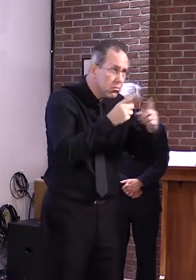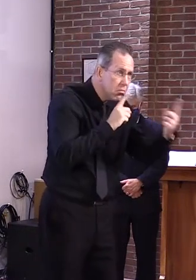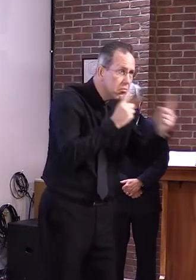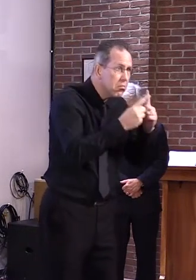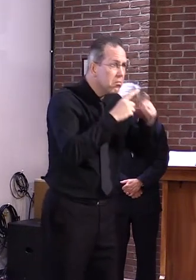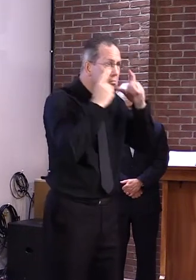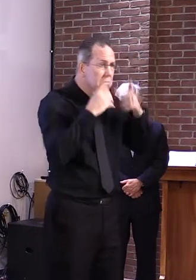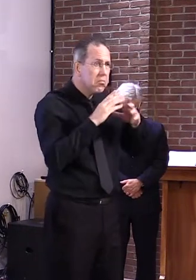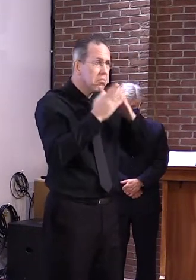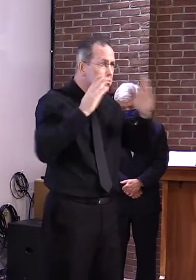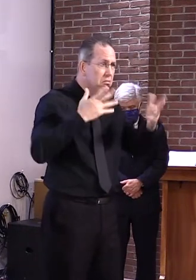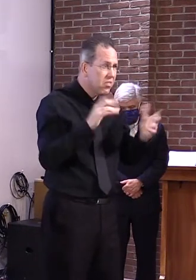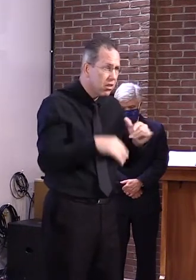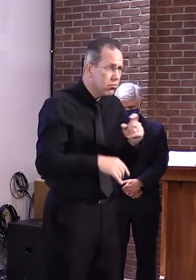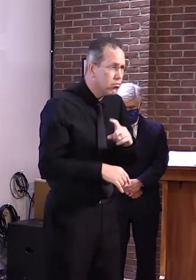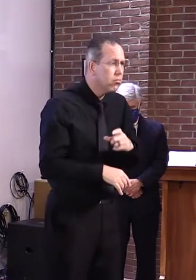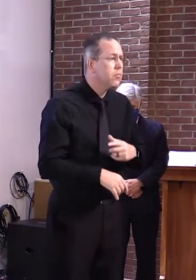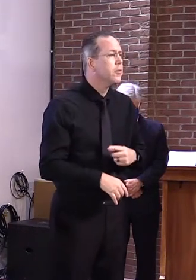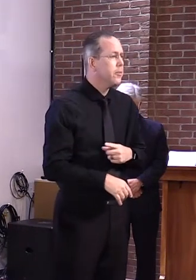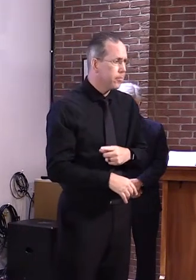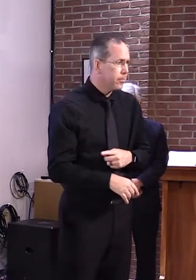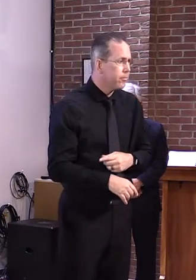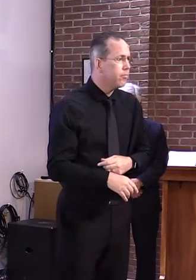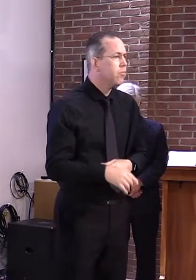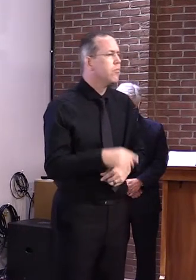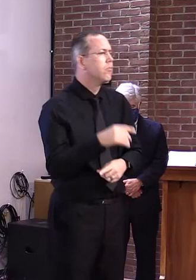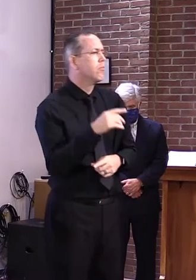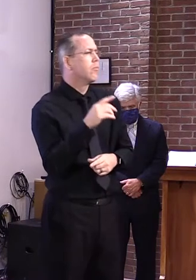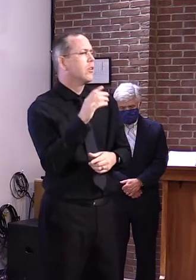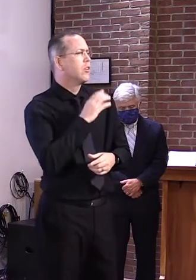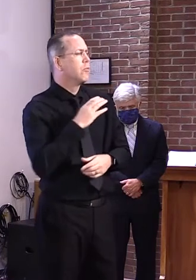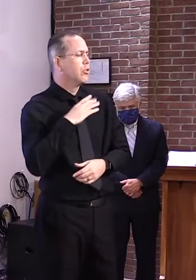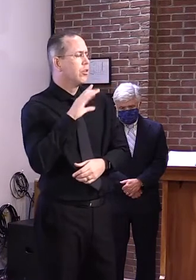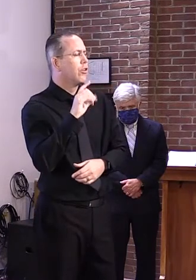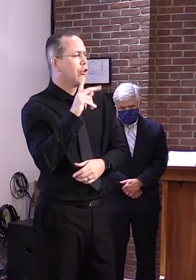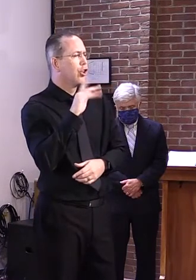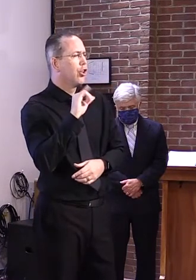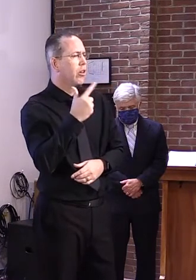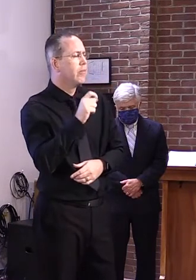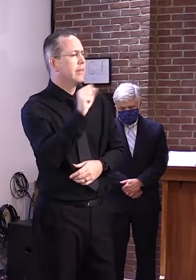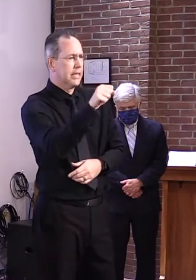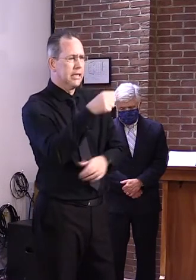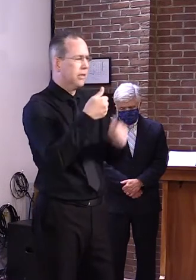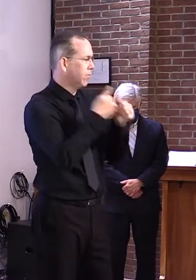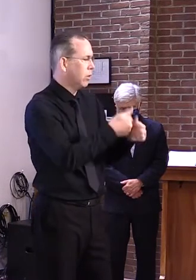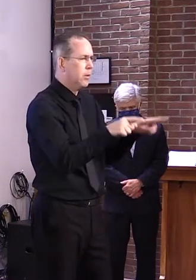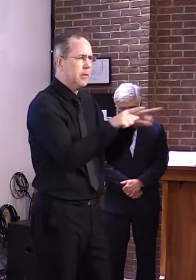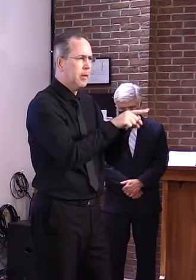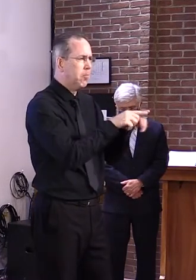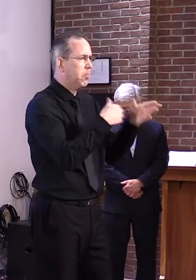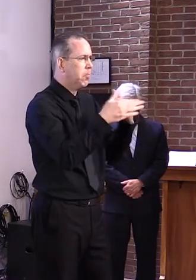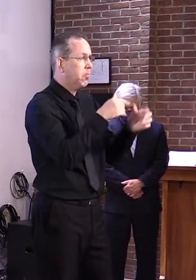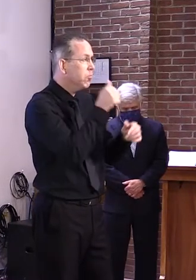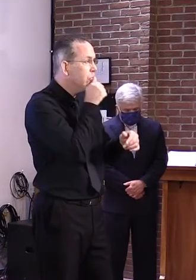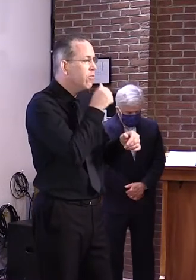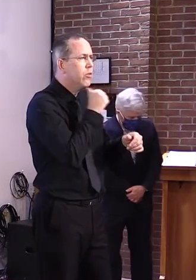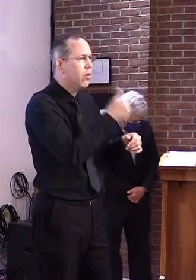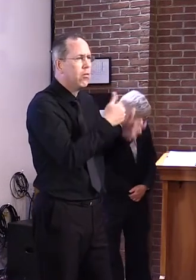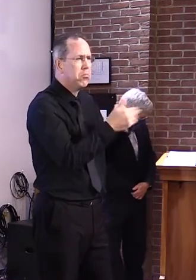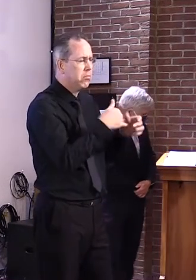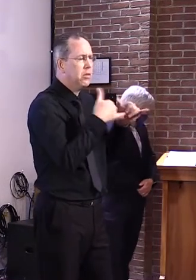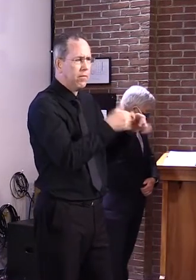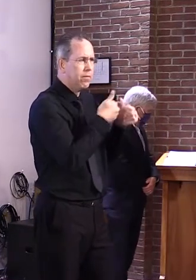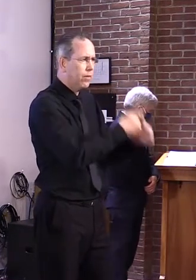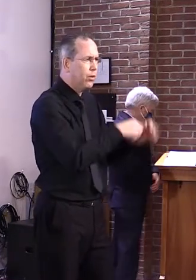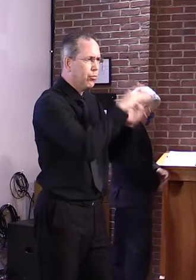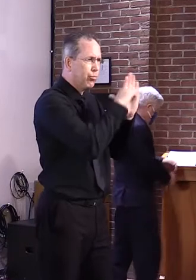Okay, and bar or restaurant, it's the same? Yes, the guidelines are all on the ACCB website.